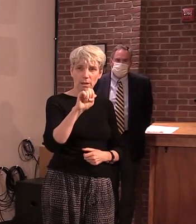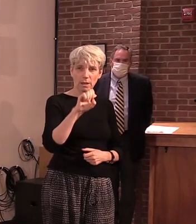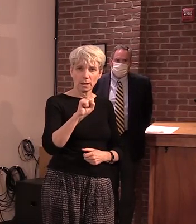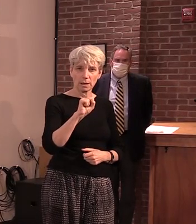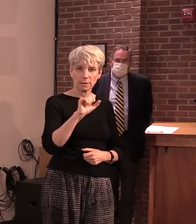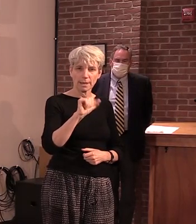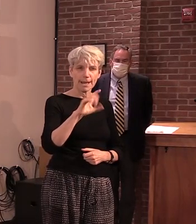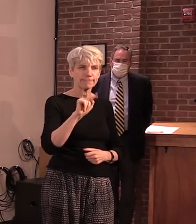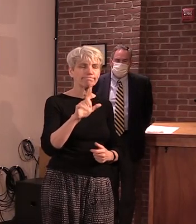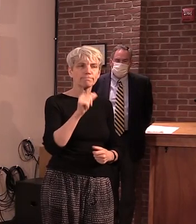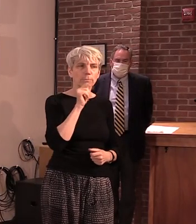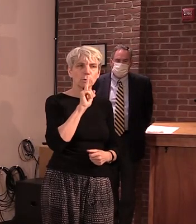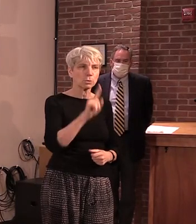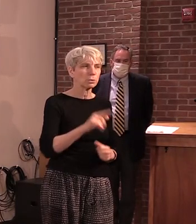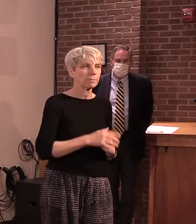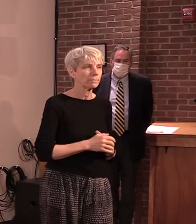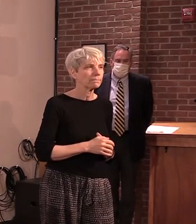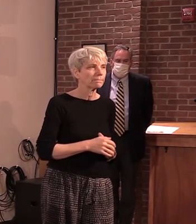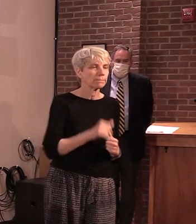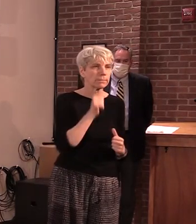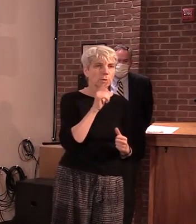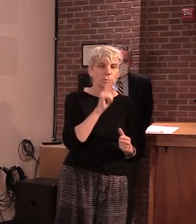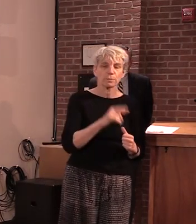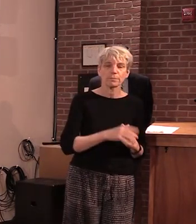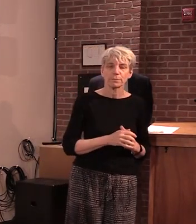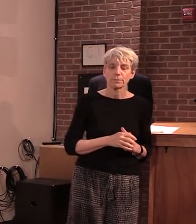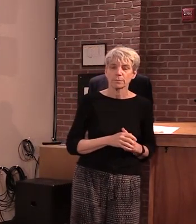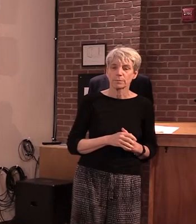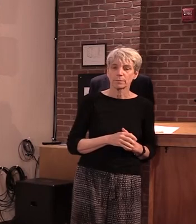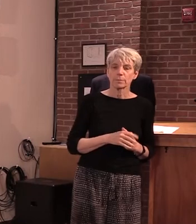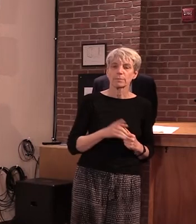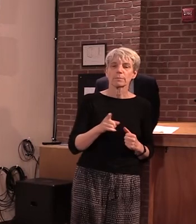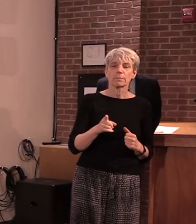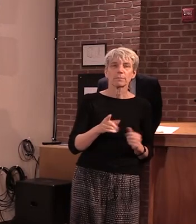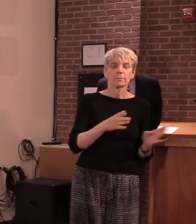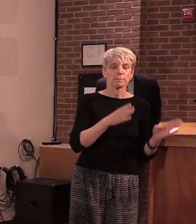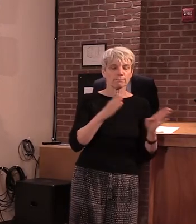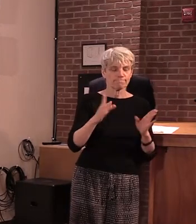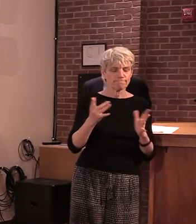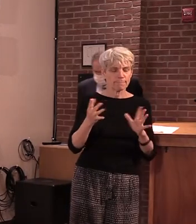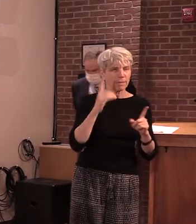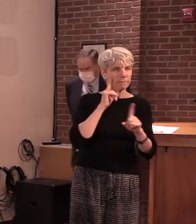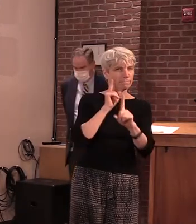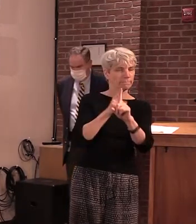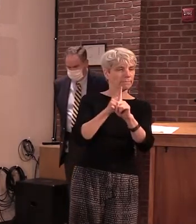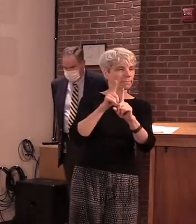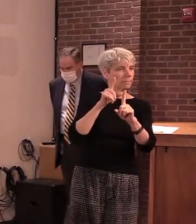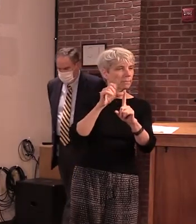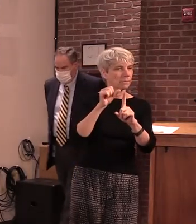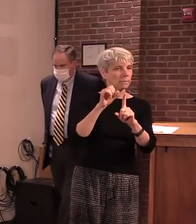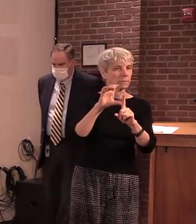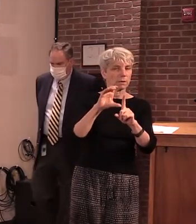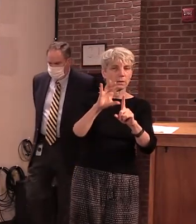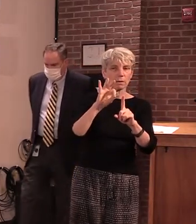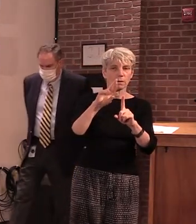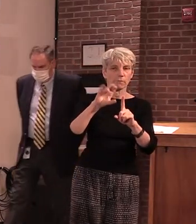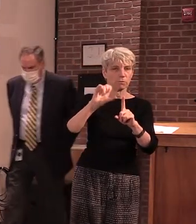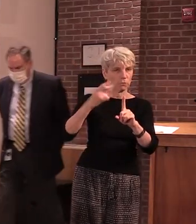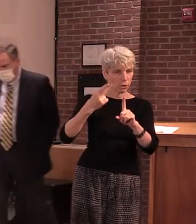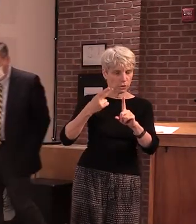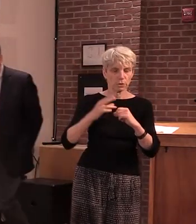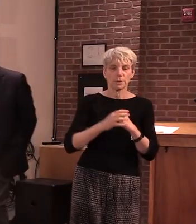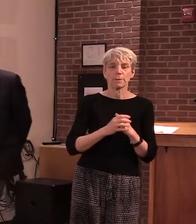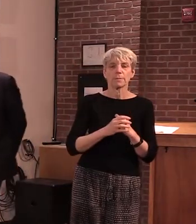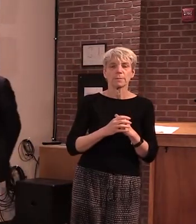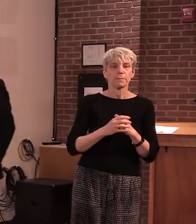All right, and then this might be for Secretary French. you talked earlier